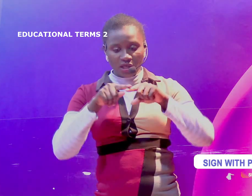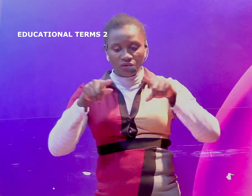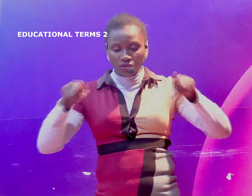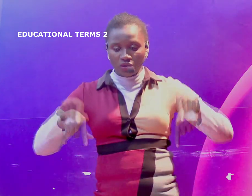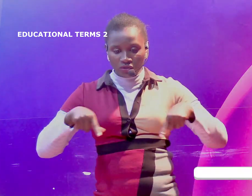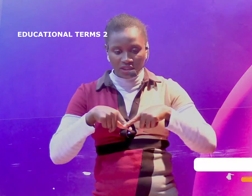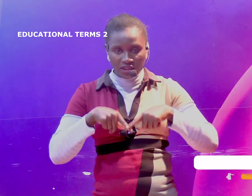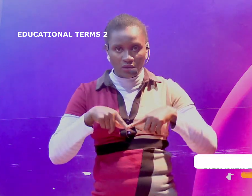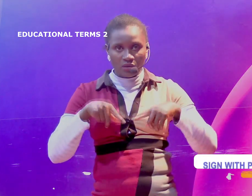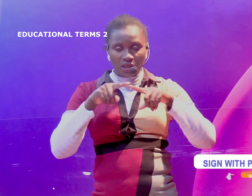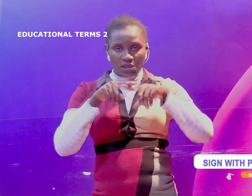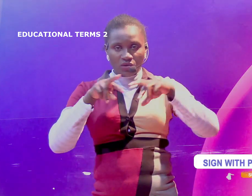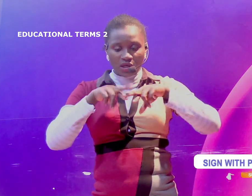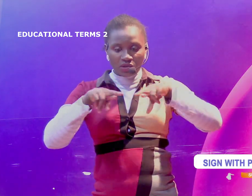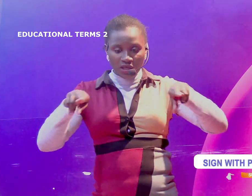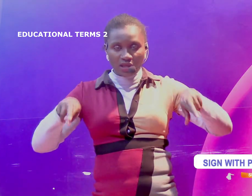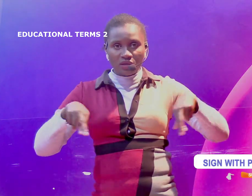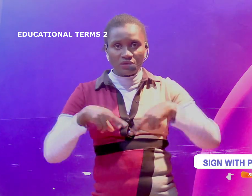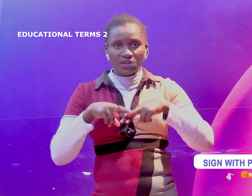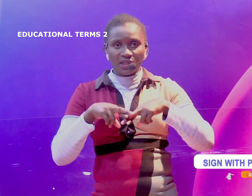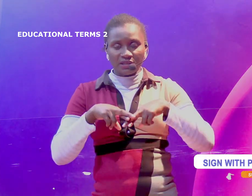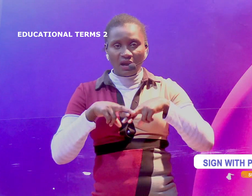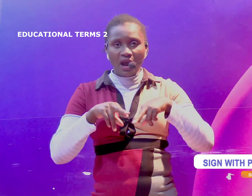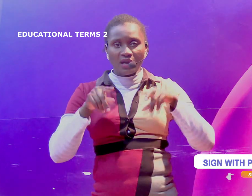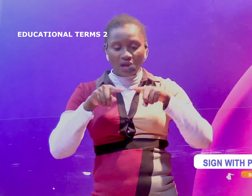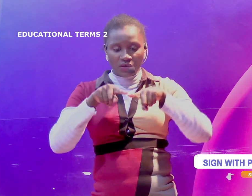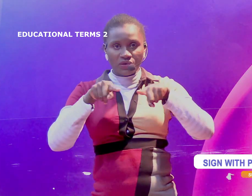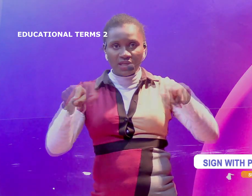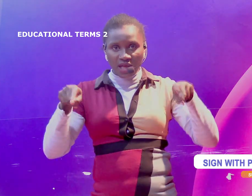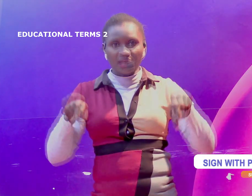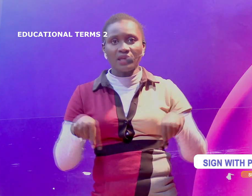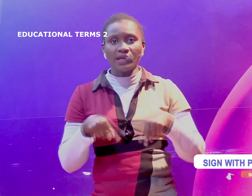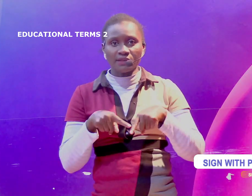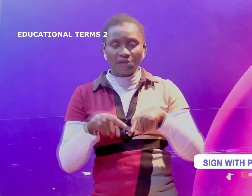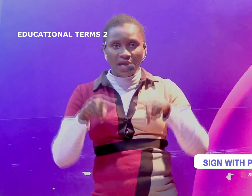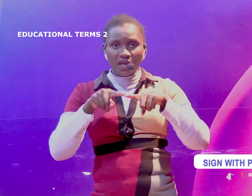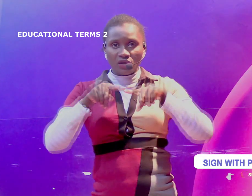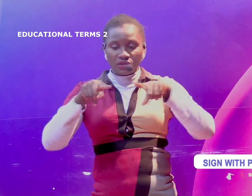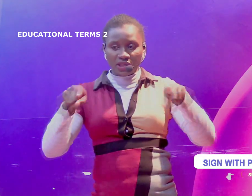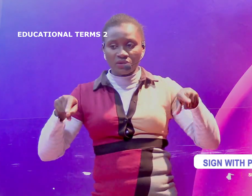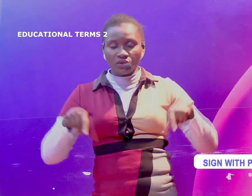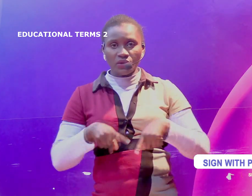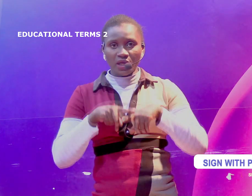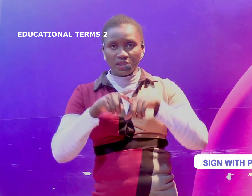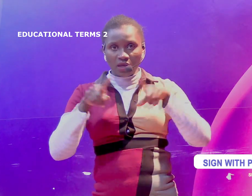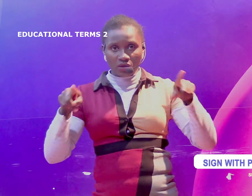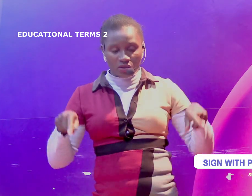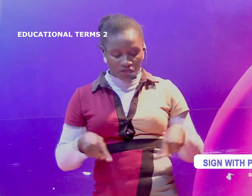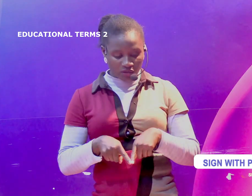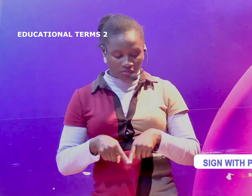So rectangle, you can either use letter R or an index finger. You will just draw the rectangle shape. So